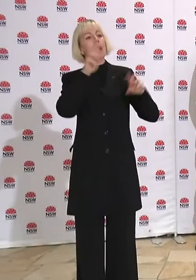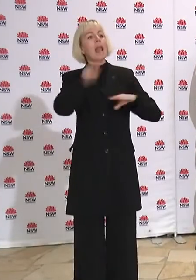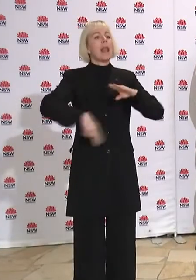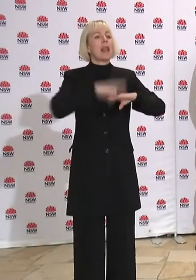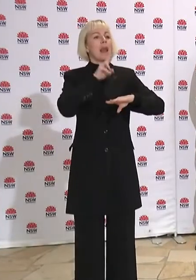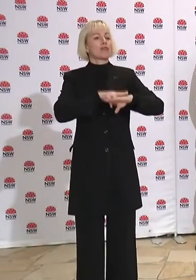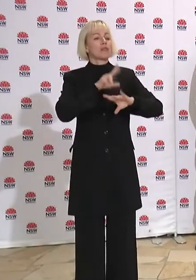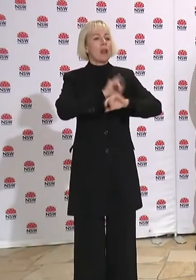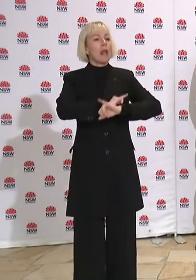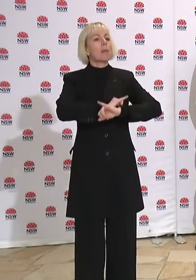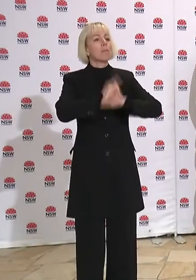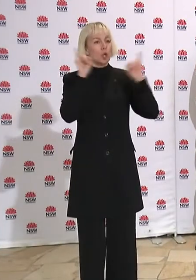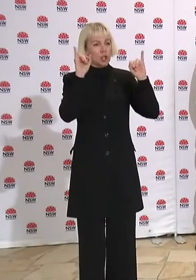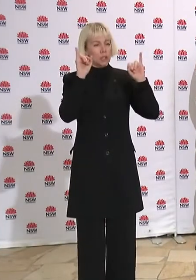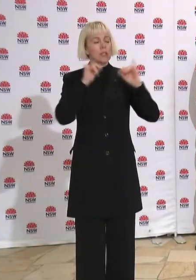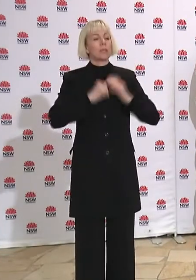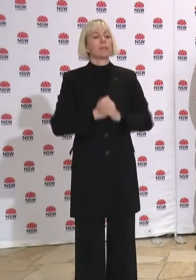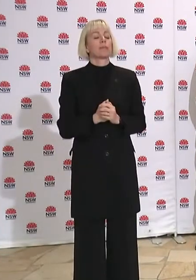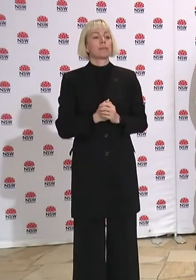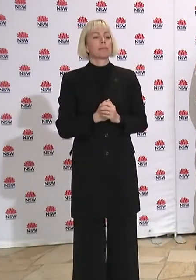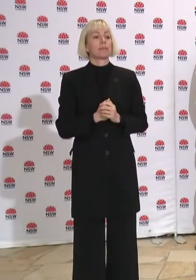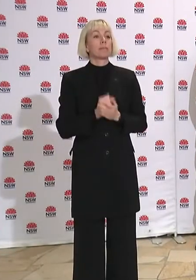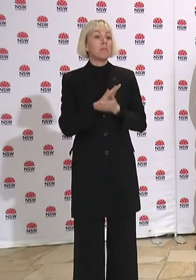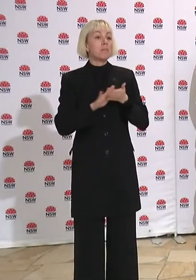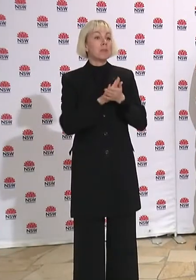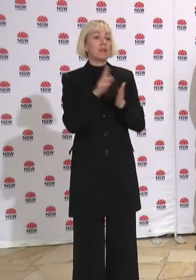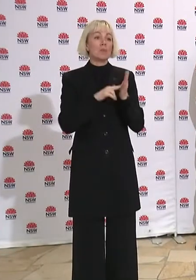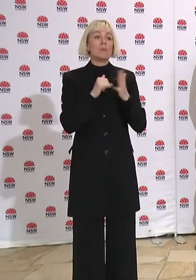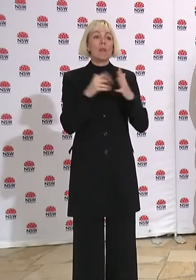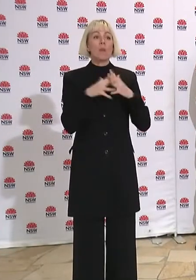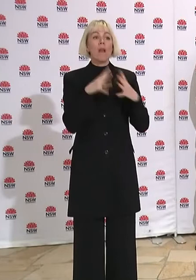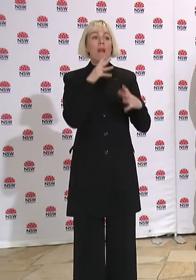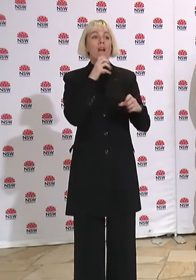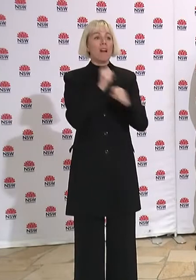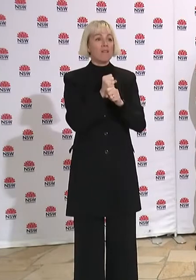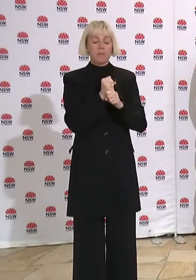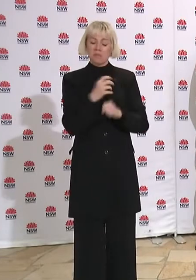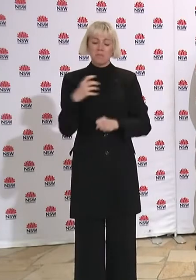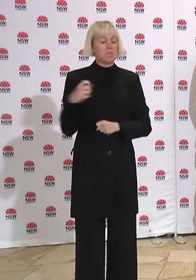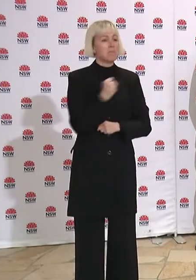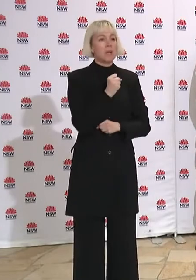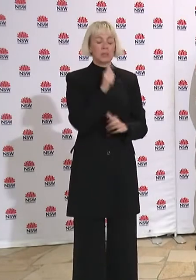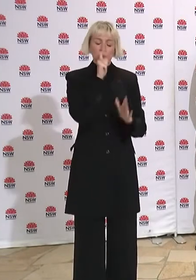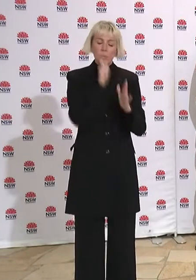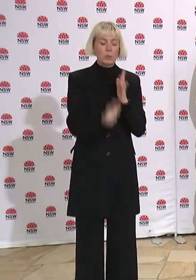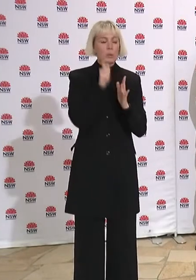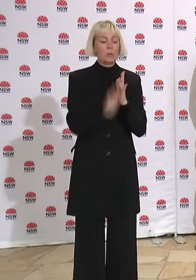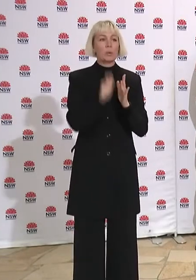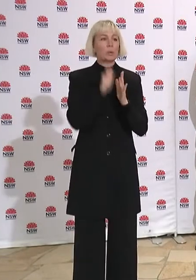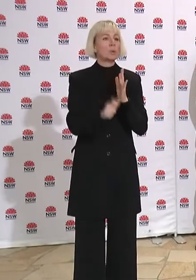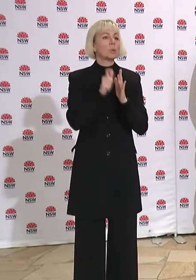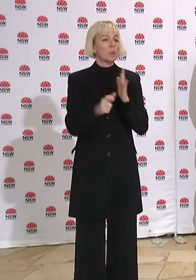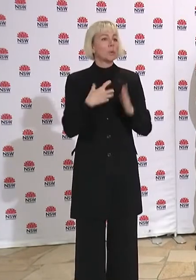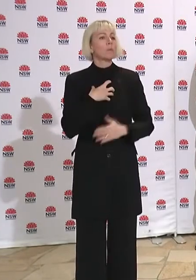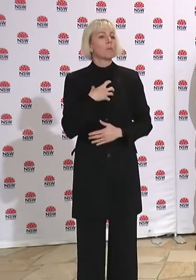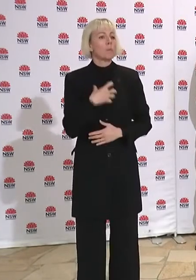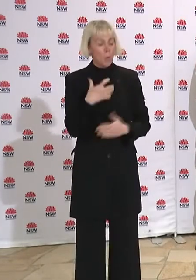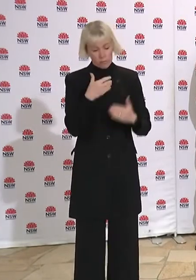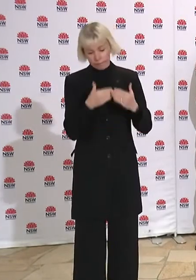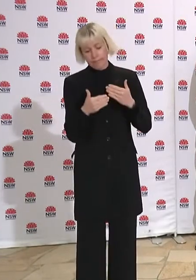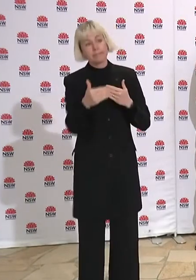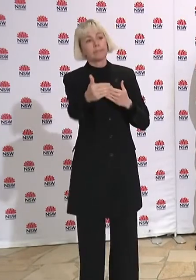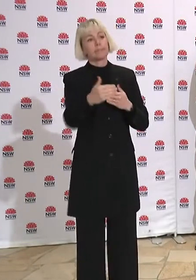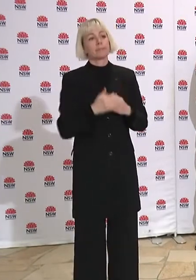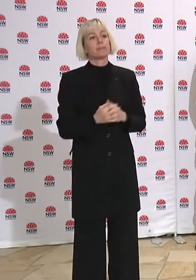that purpose and for that reason, the New South Wales government will be taking action in relation to that. First and foremost, the